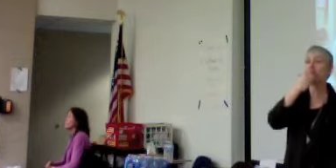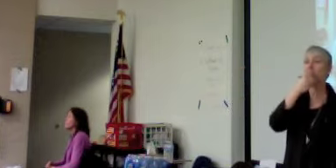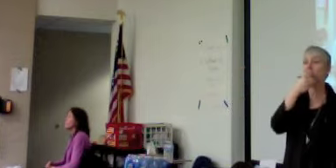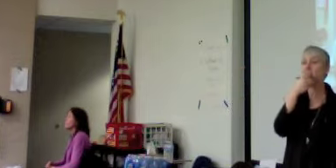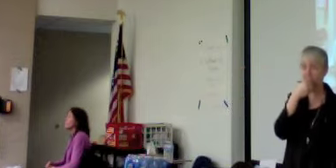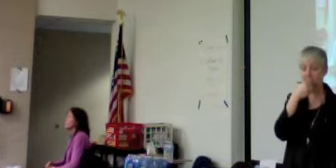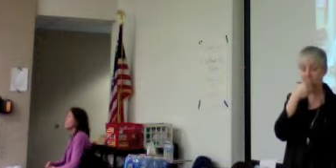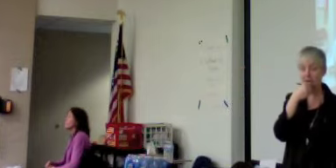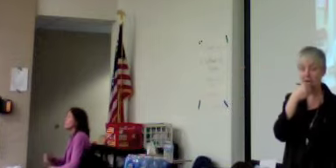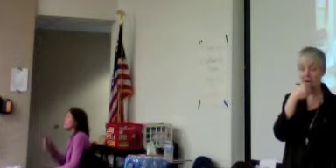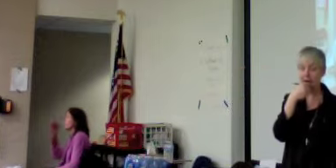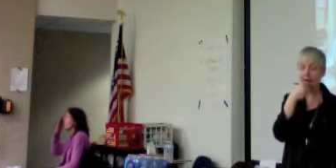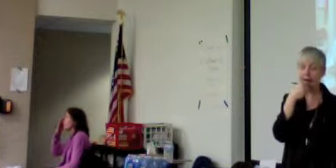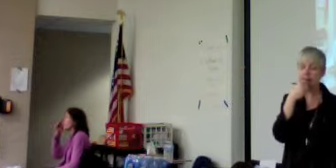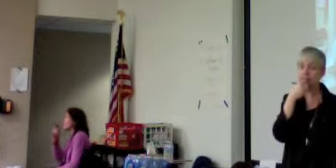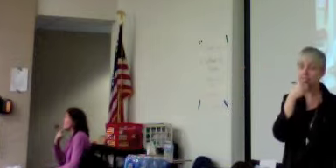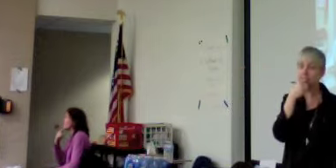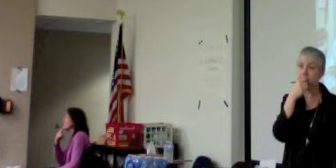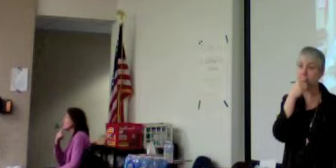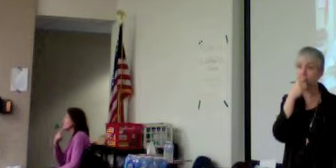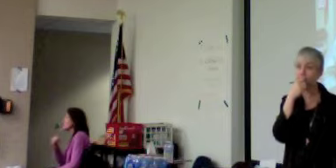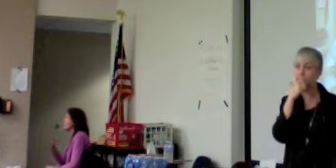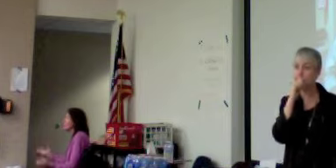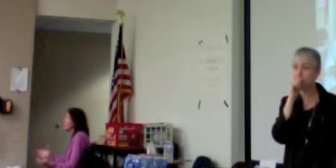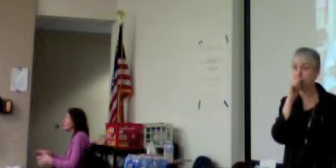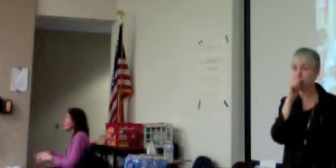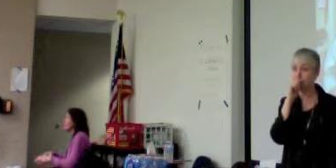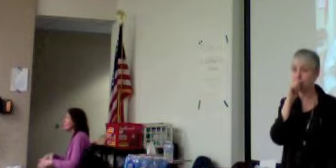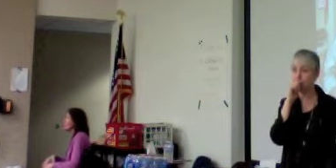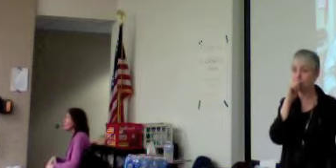I don't think that he stated what role he played, whether